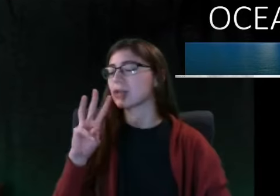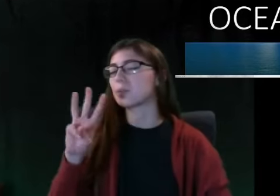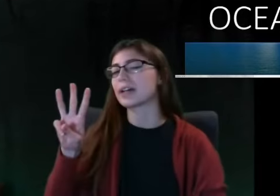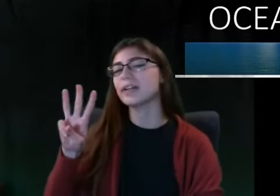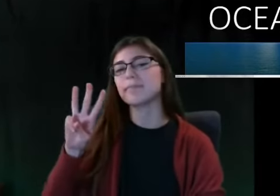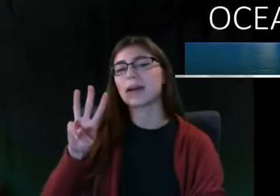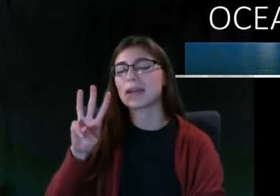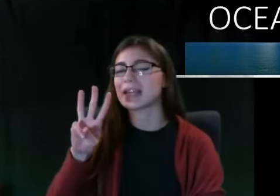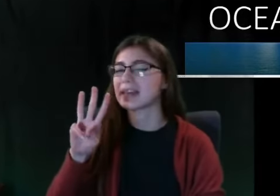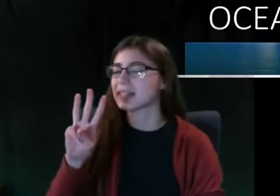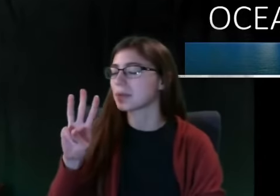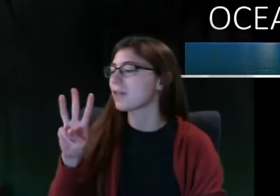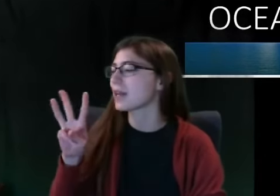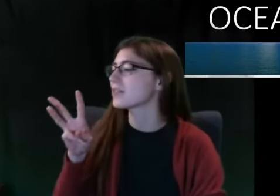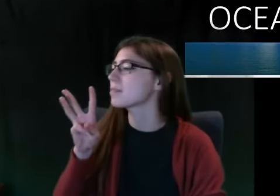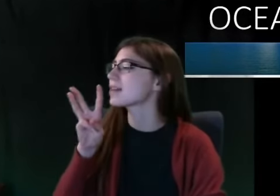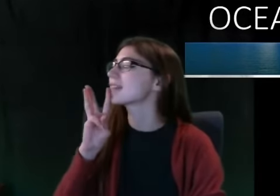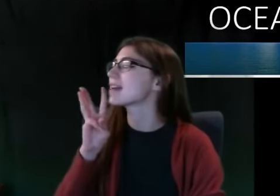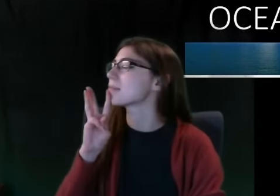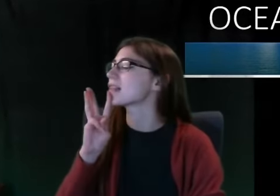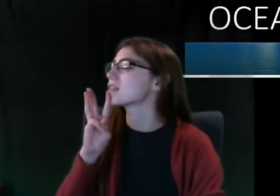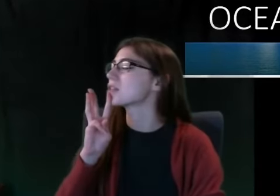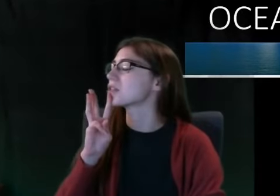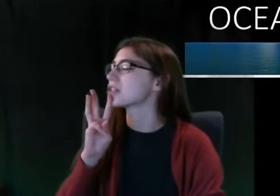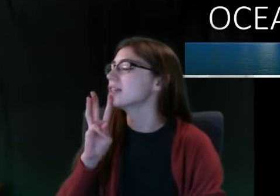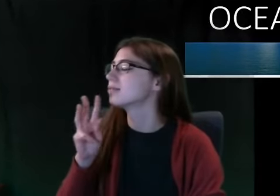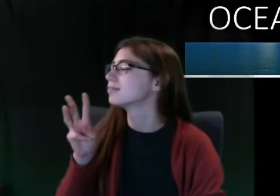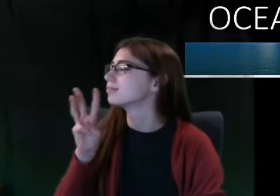water by making a W handshake and tapping it to your chin.